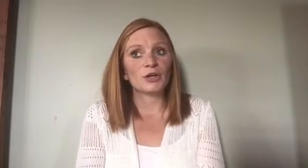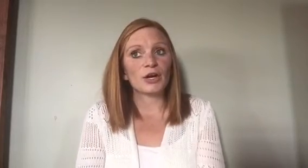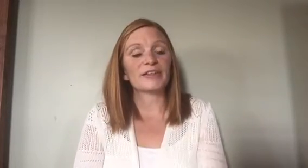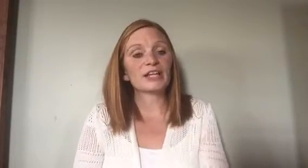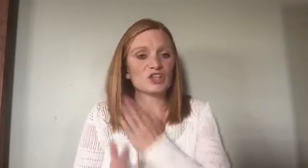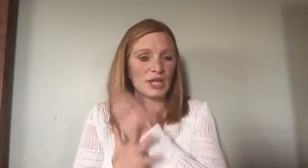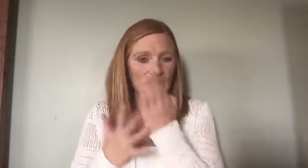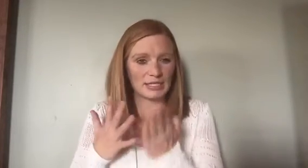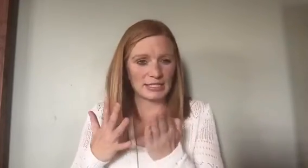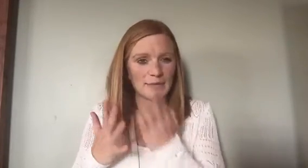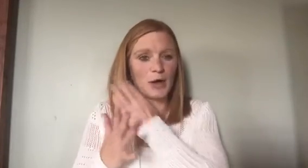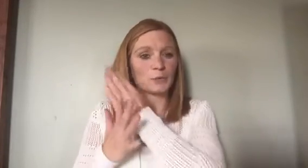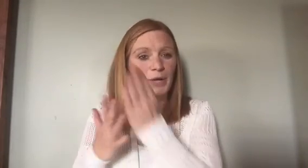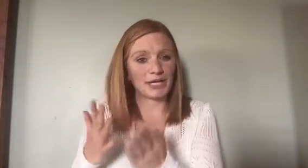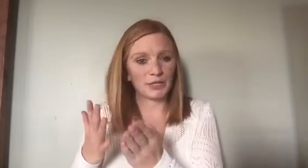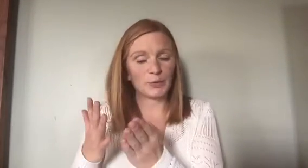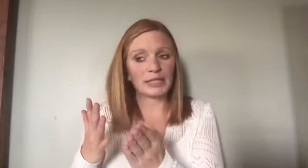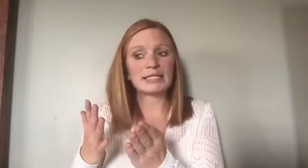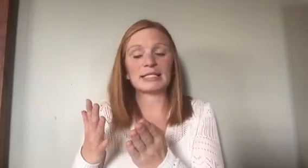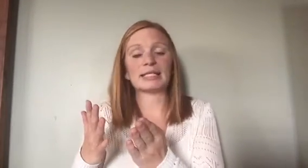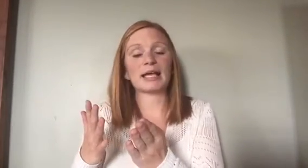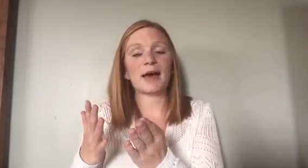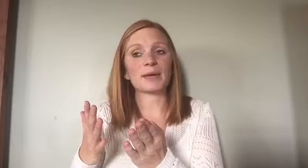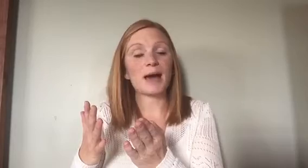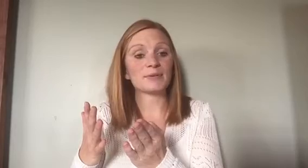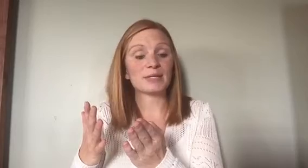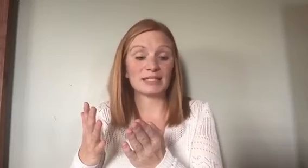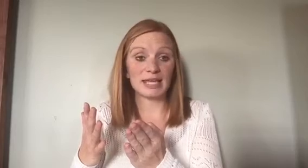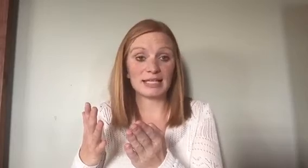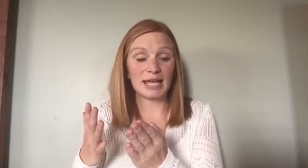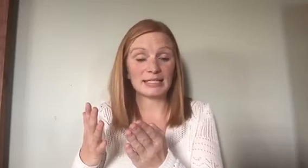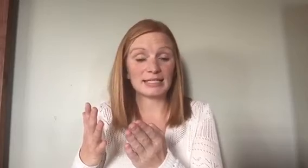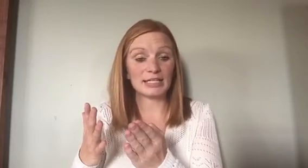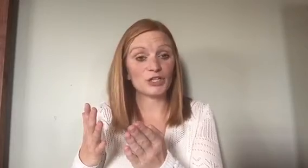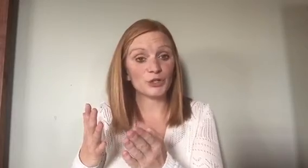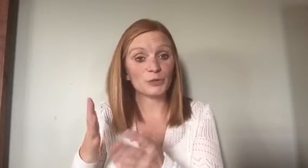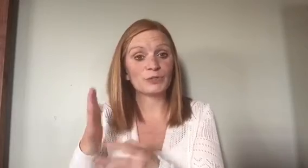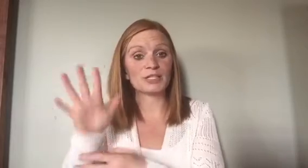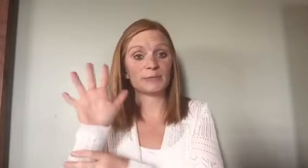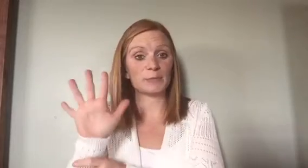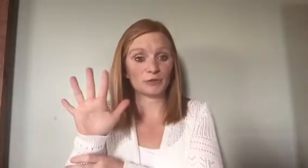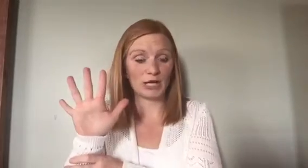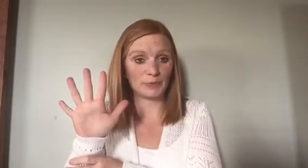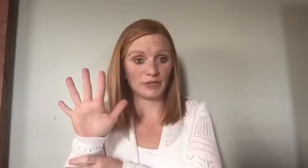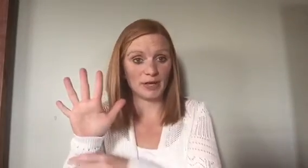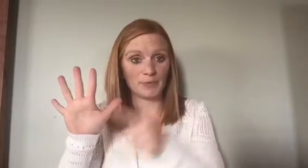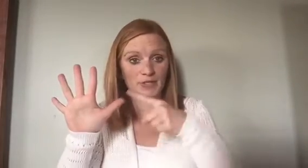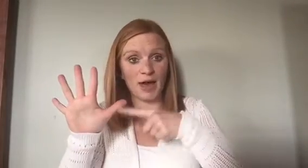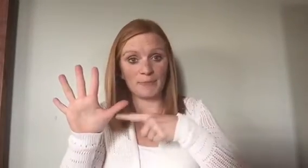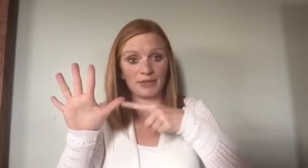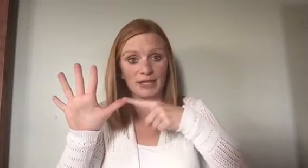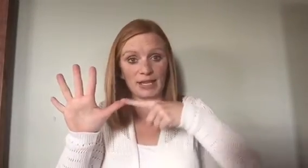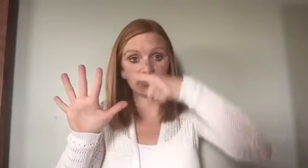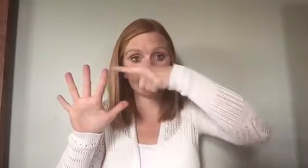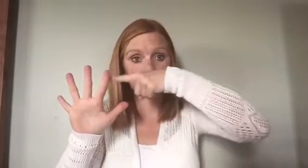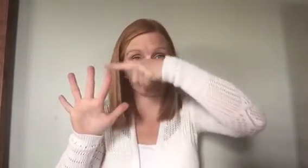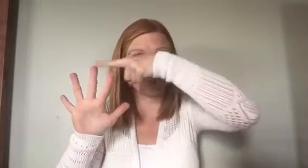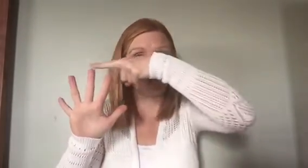I think that's all I wanted to say about ranking or listing. Common mistakes I see used is people try to put the numbers up and they like list and rank